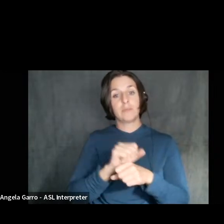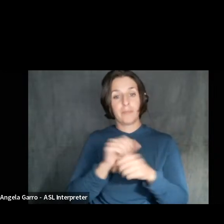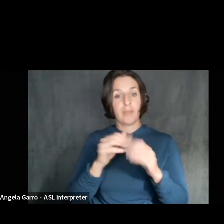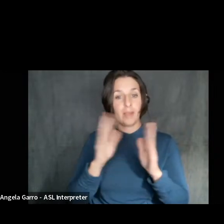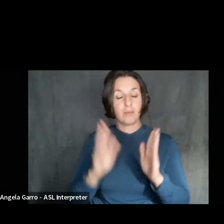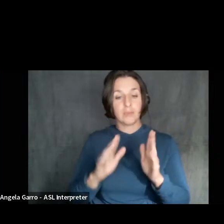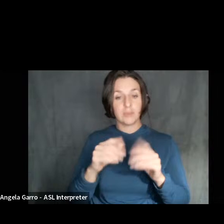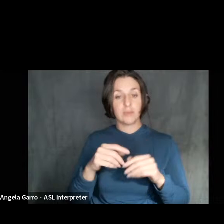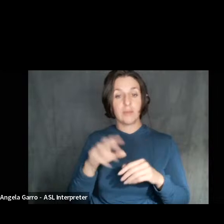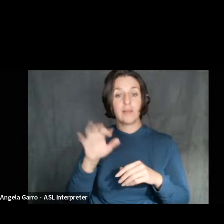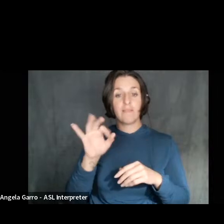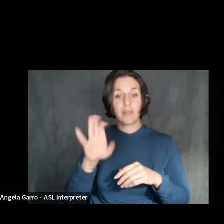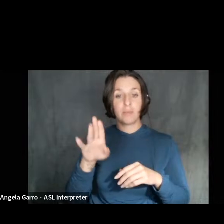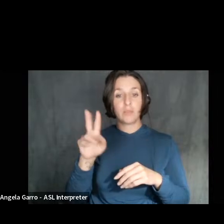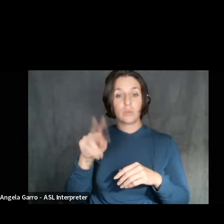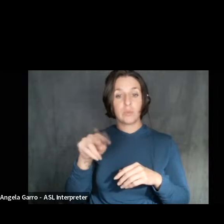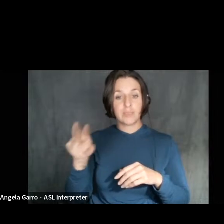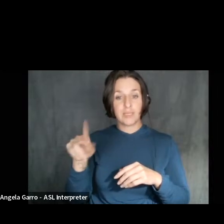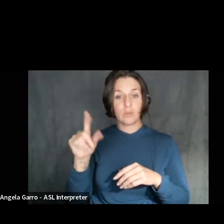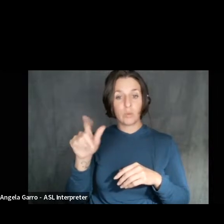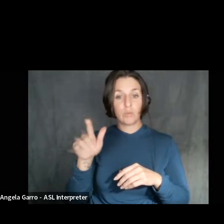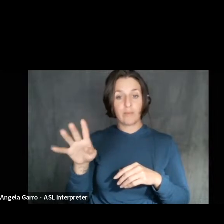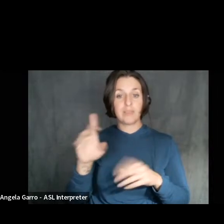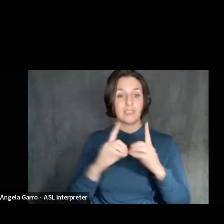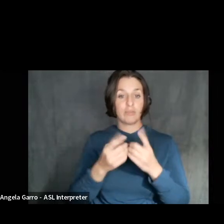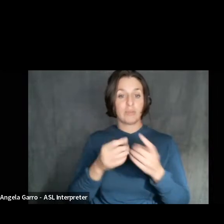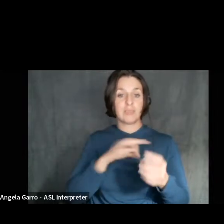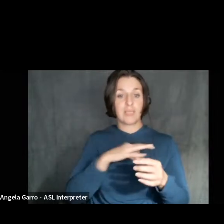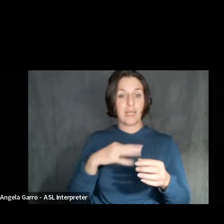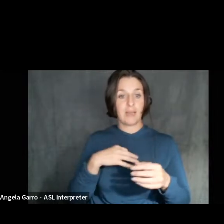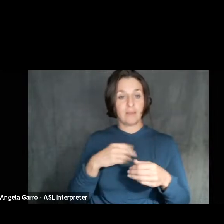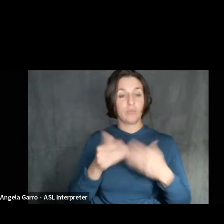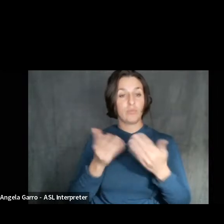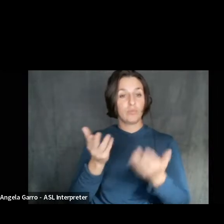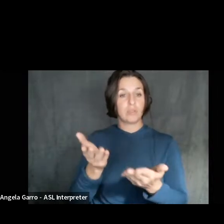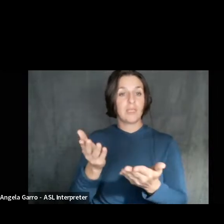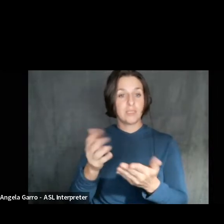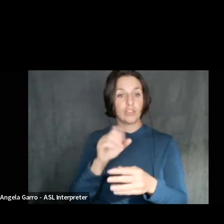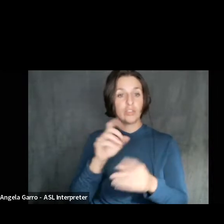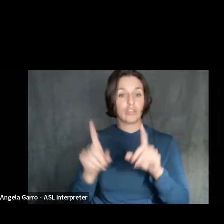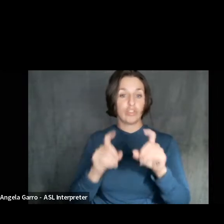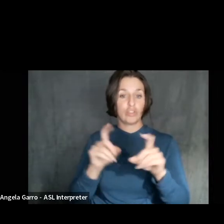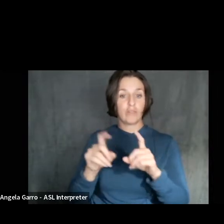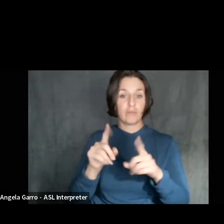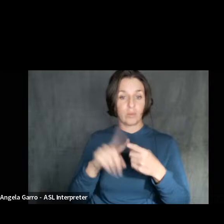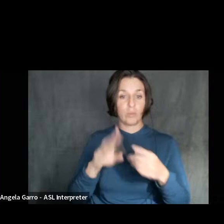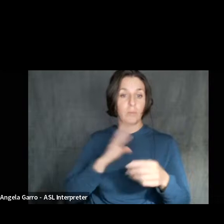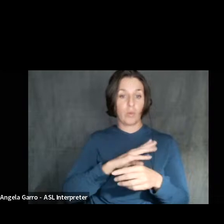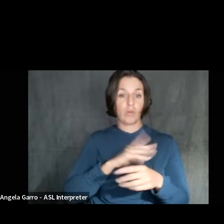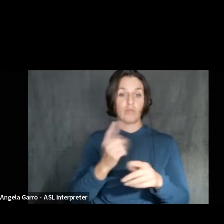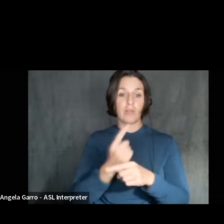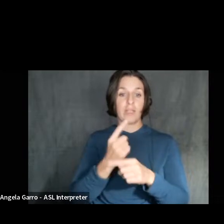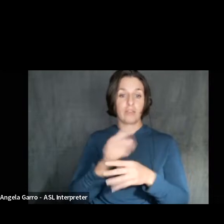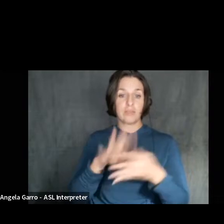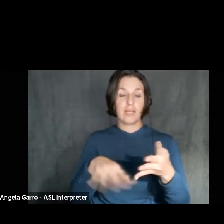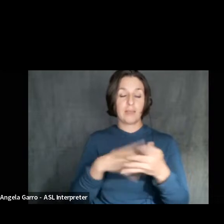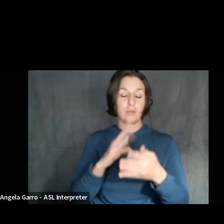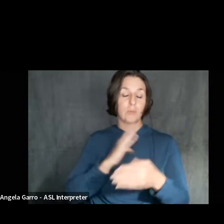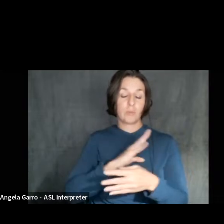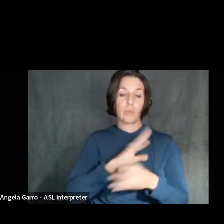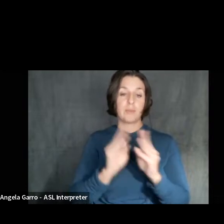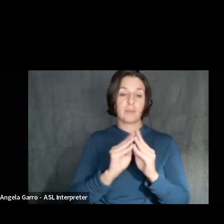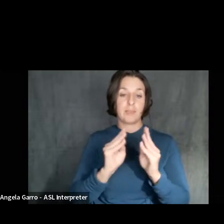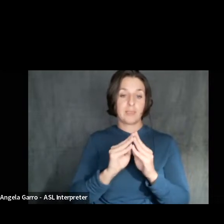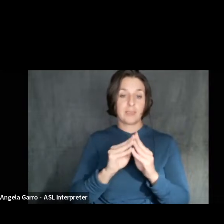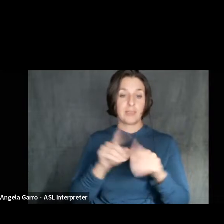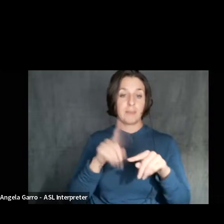22nd, 2024, district staff presented the survey results to the board at a regularly scheduled board meeting. Based